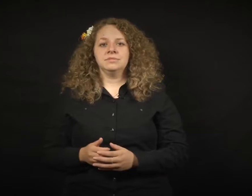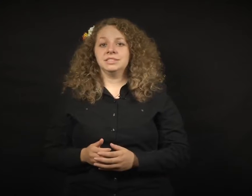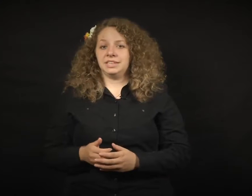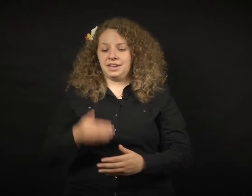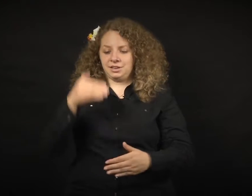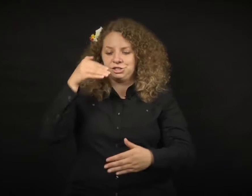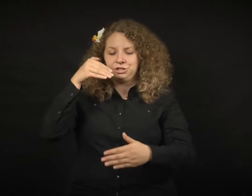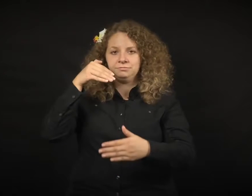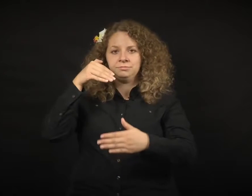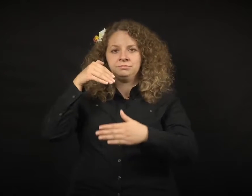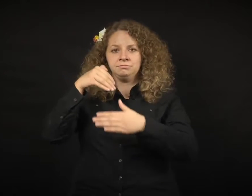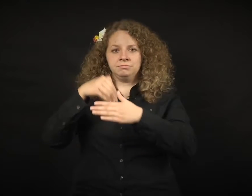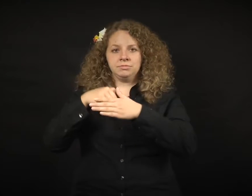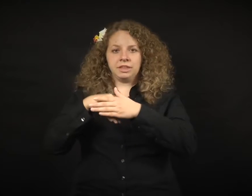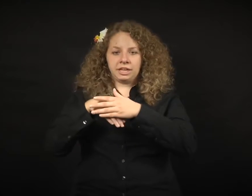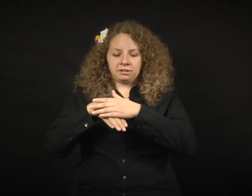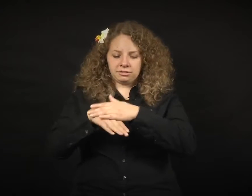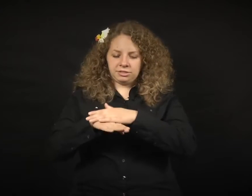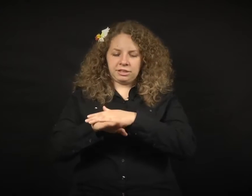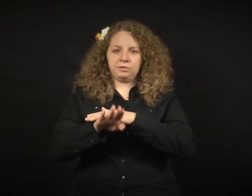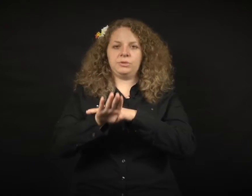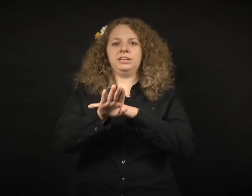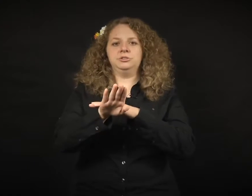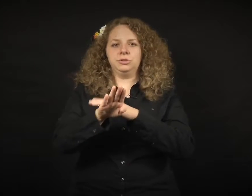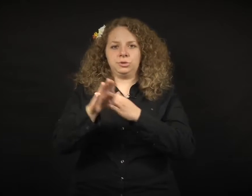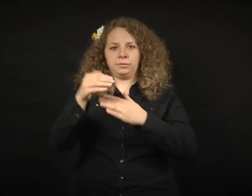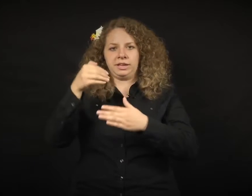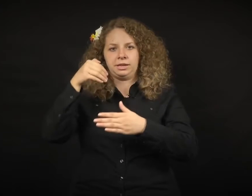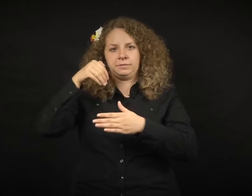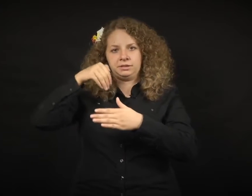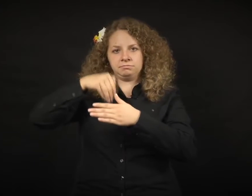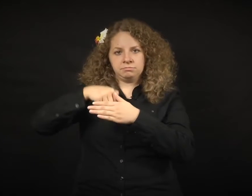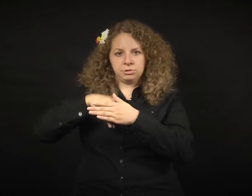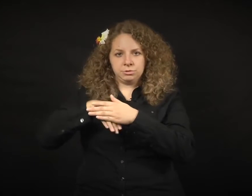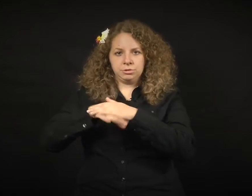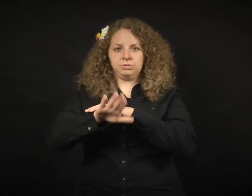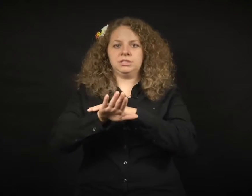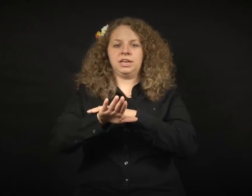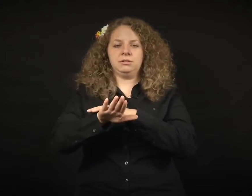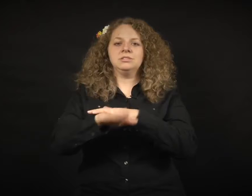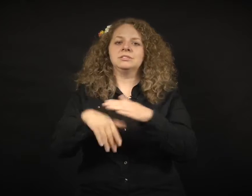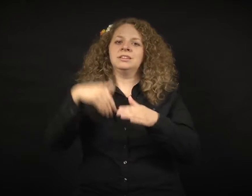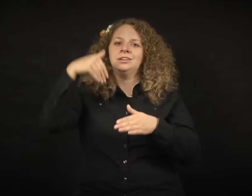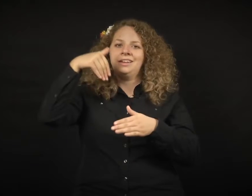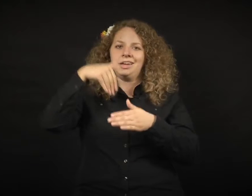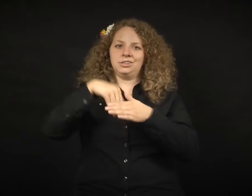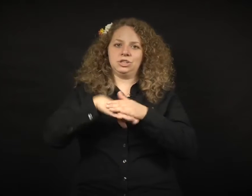The sign enter. Like think of going into a doorway and coming through into the house. Enter.